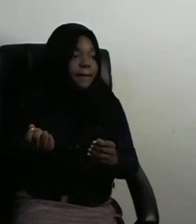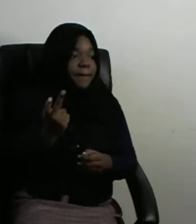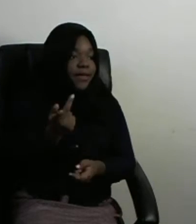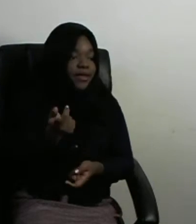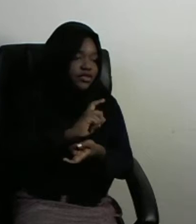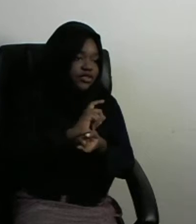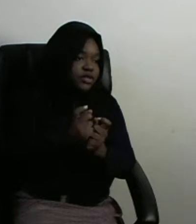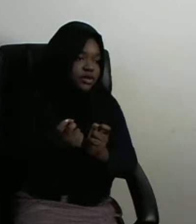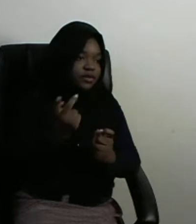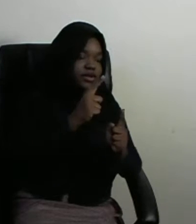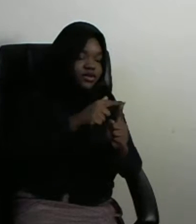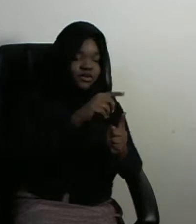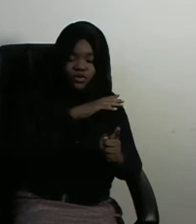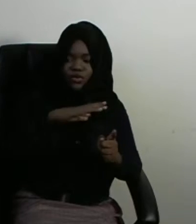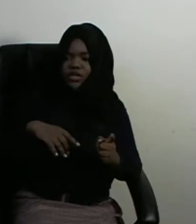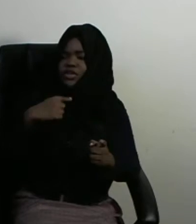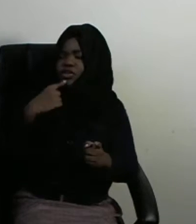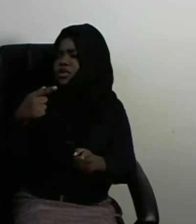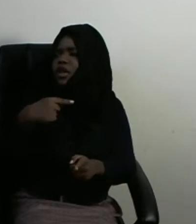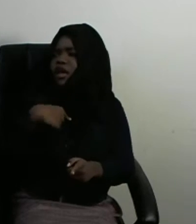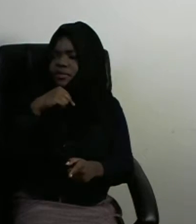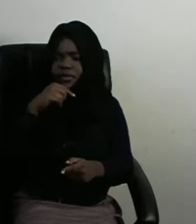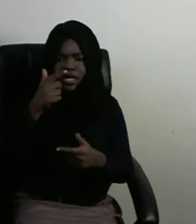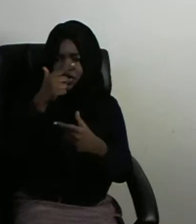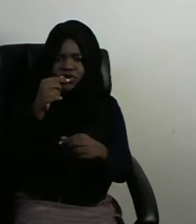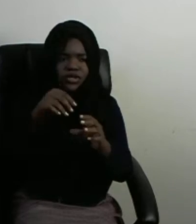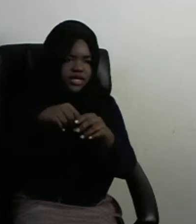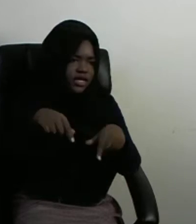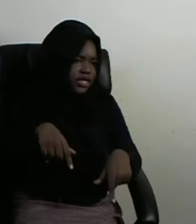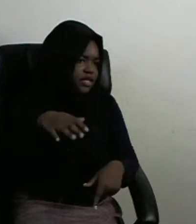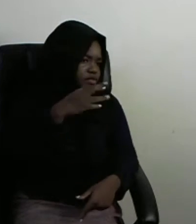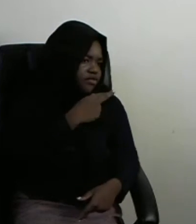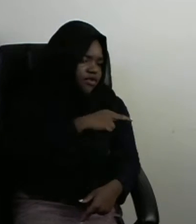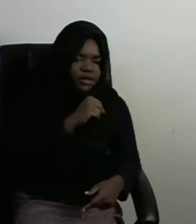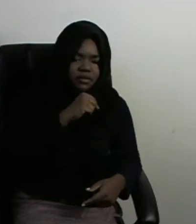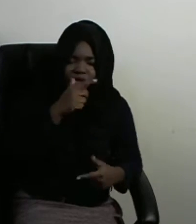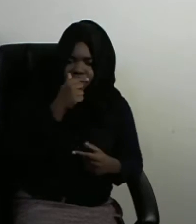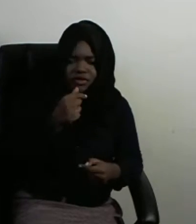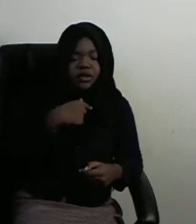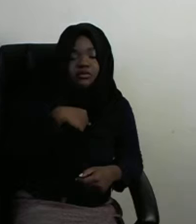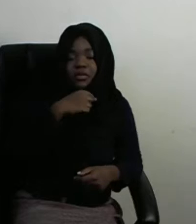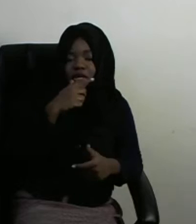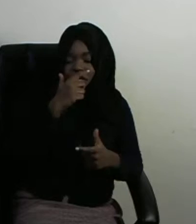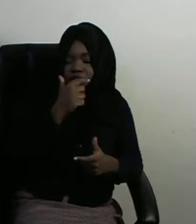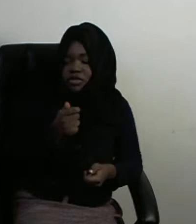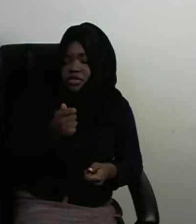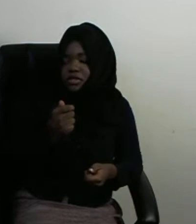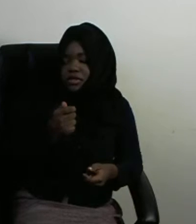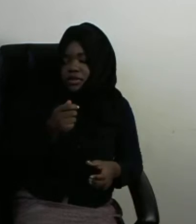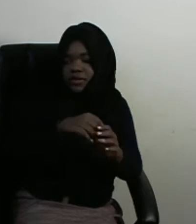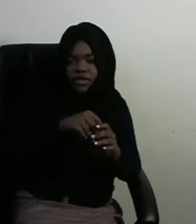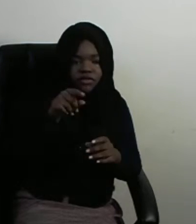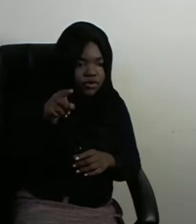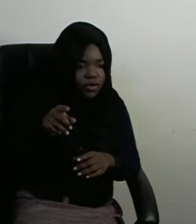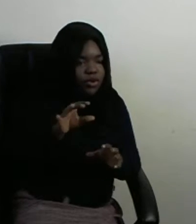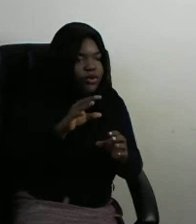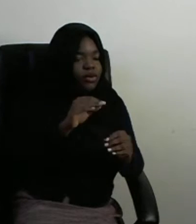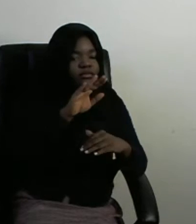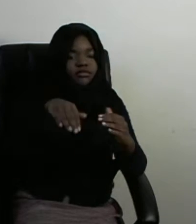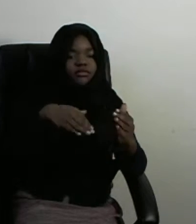back and told her husband, I'm not interested in this faith anymore. I'm not interested in you,